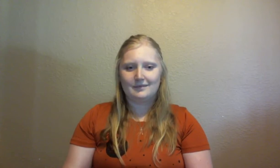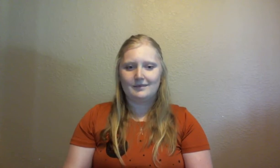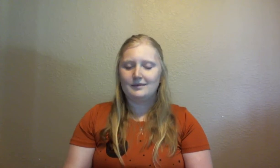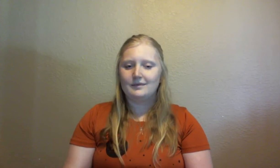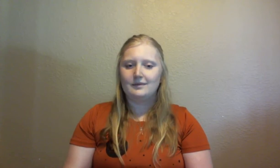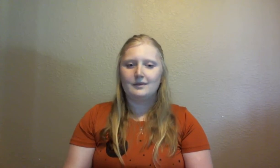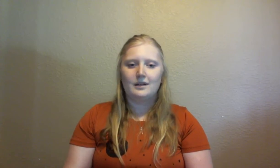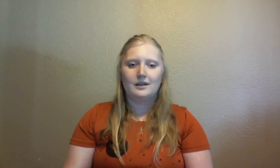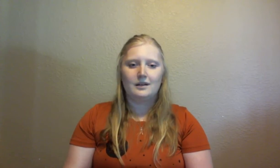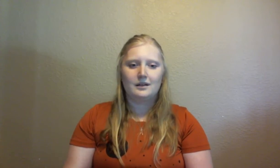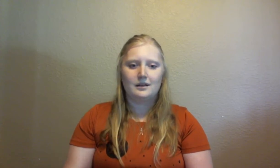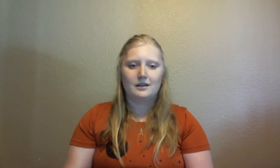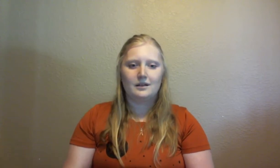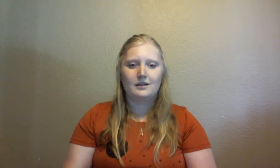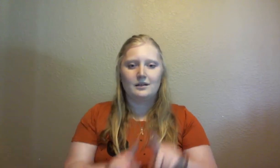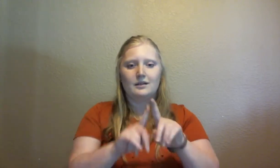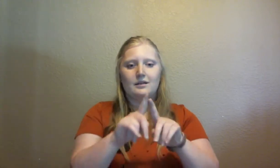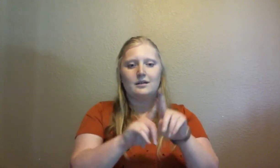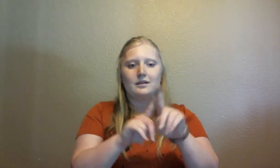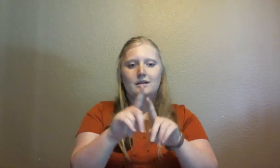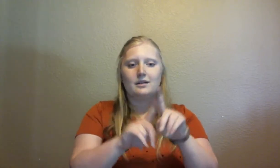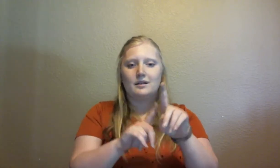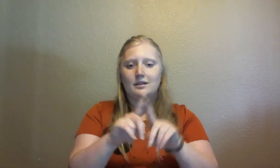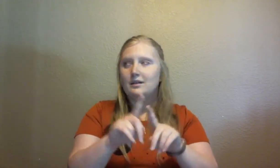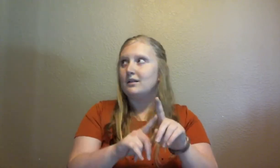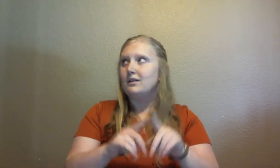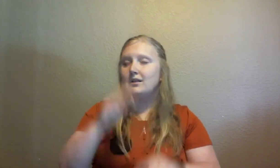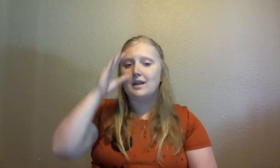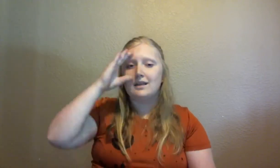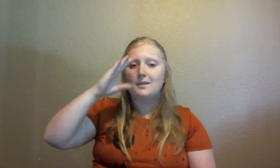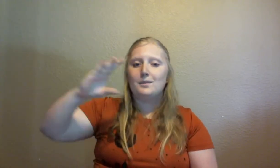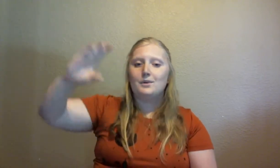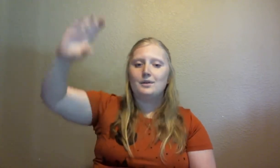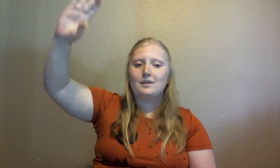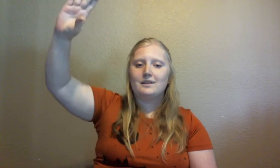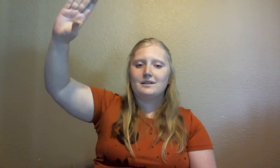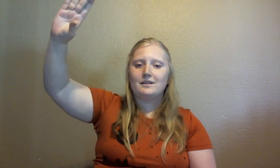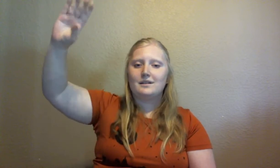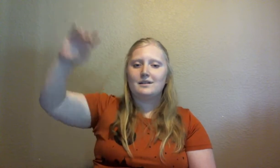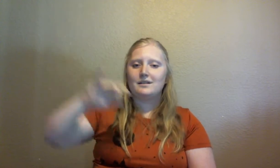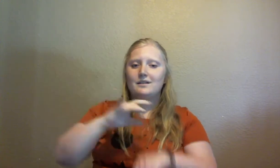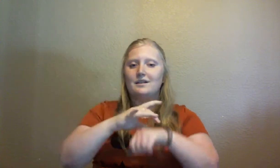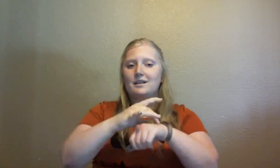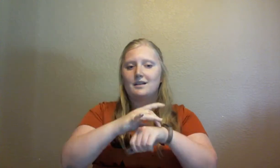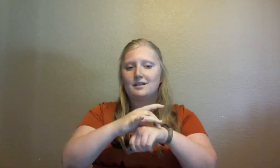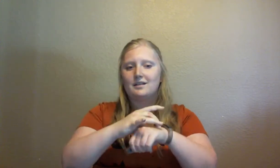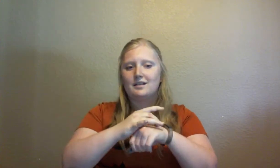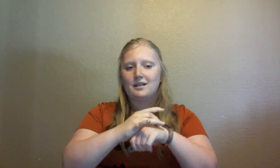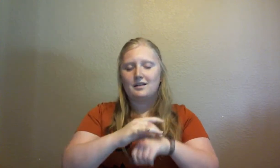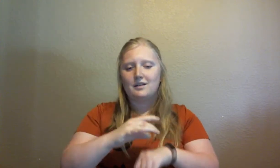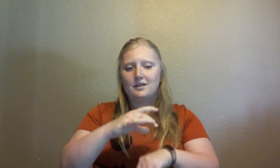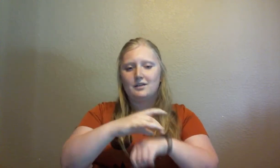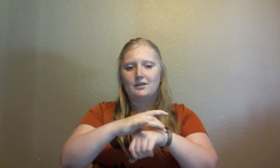us. The stars in our eyes, and the moon around the earth, and the earth around